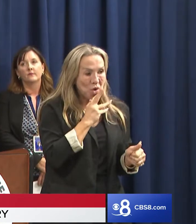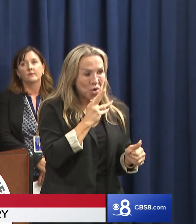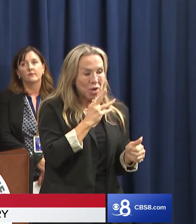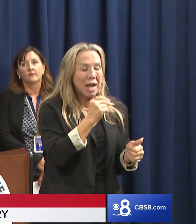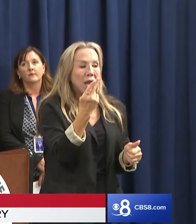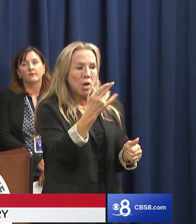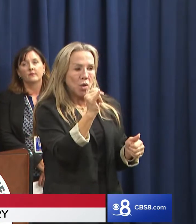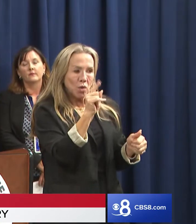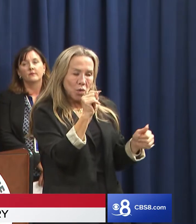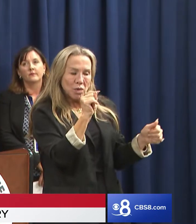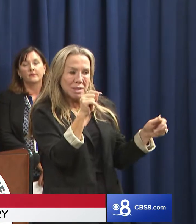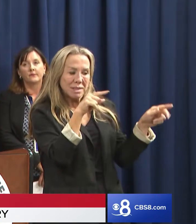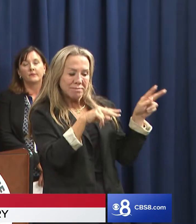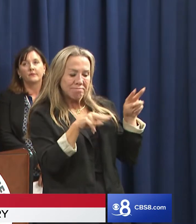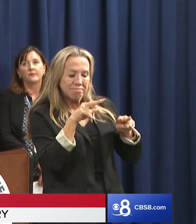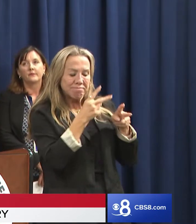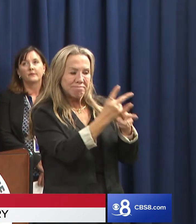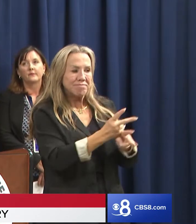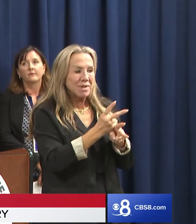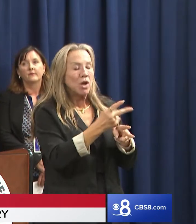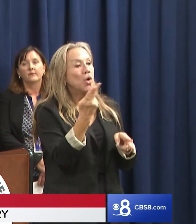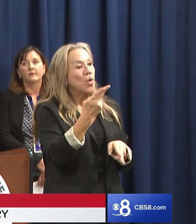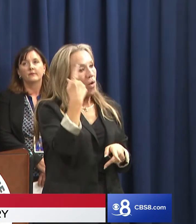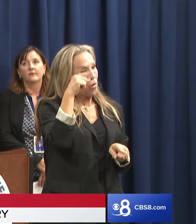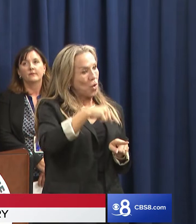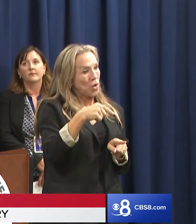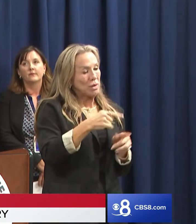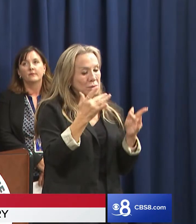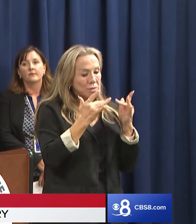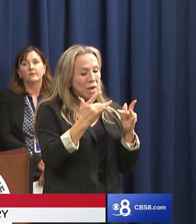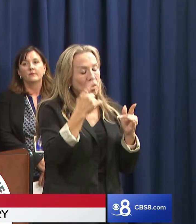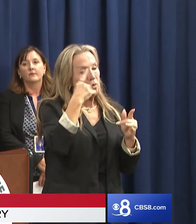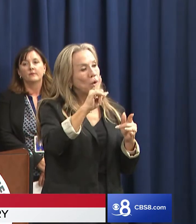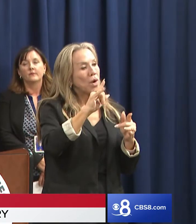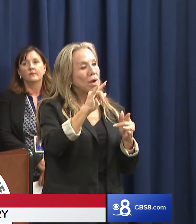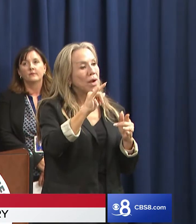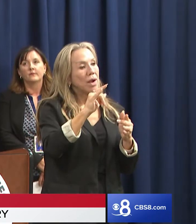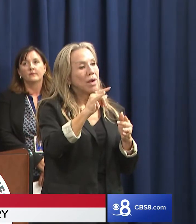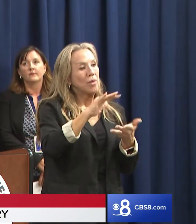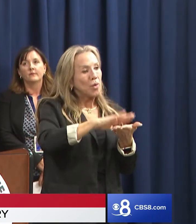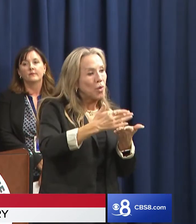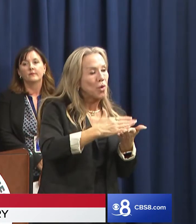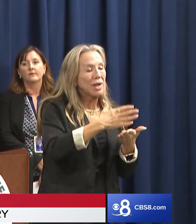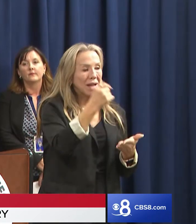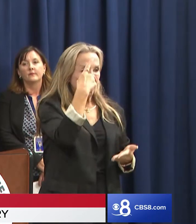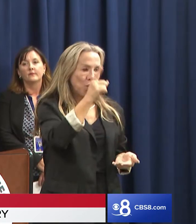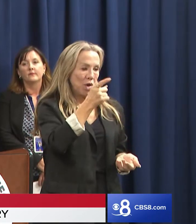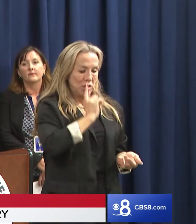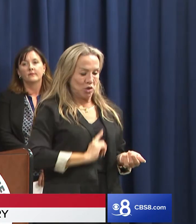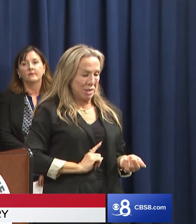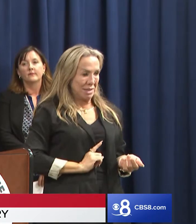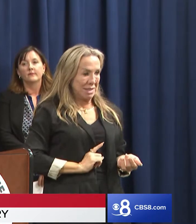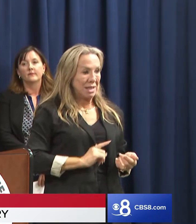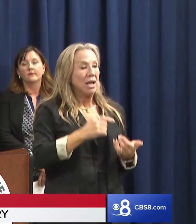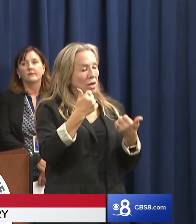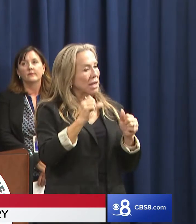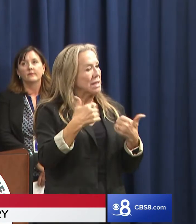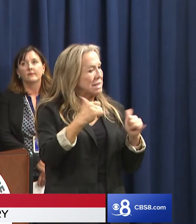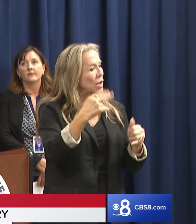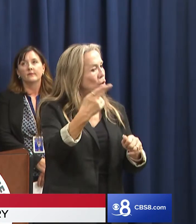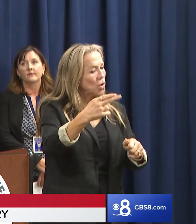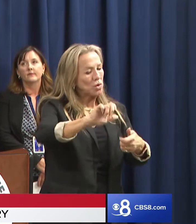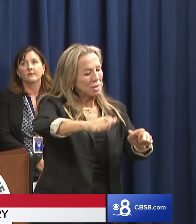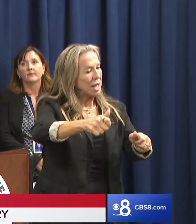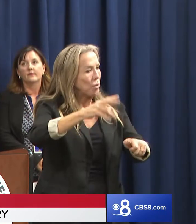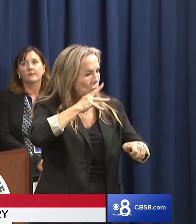judiciously for ingestion purposes and cooking, and use the water from the tap for other purposes. I'd like to